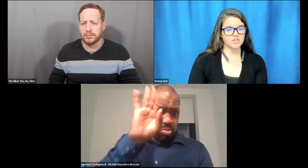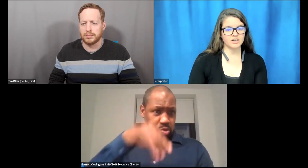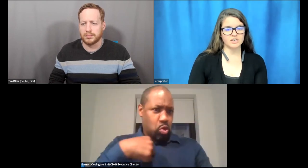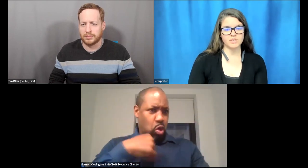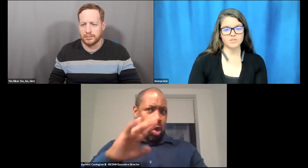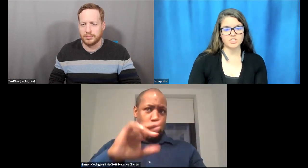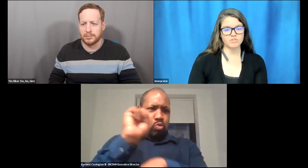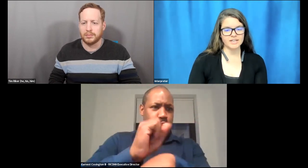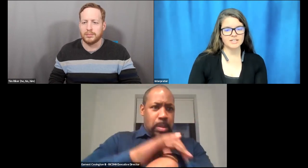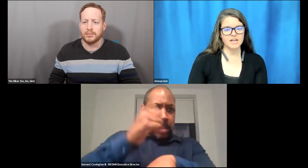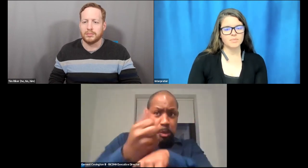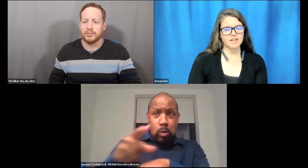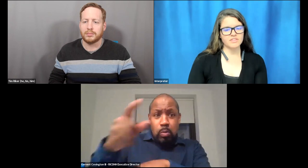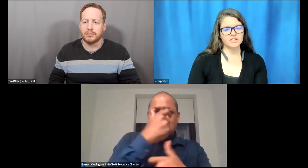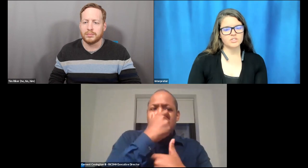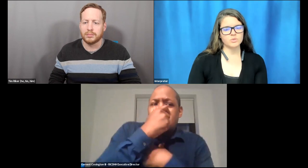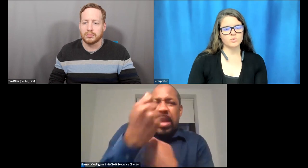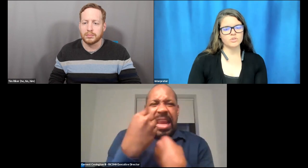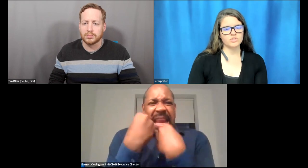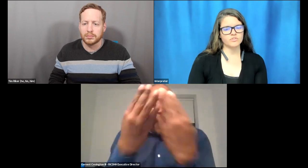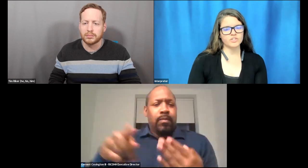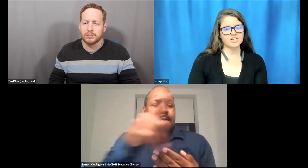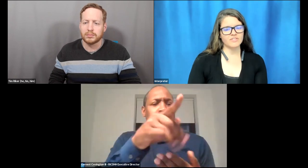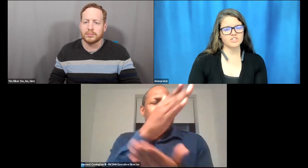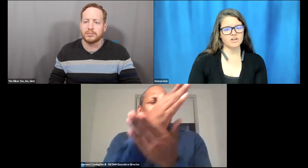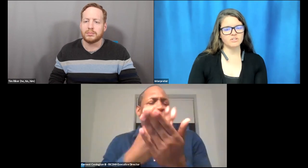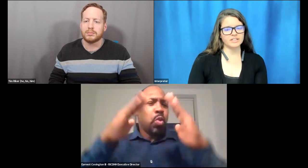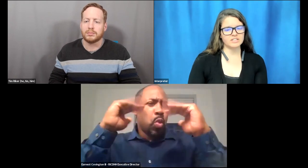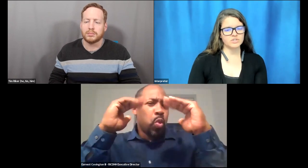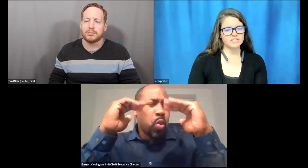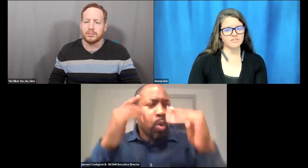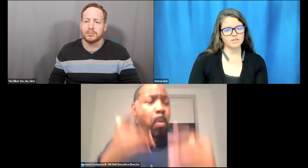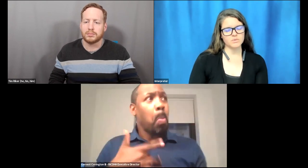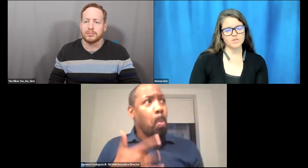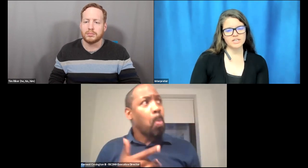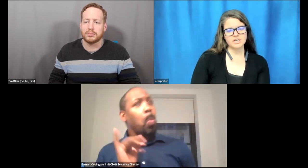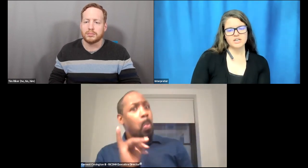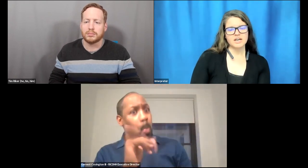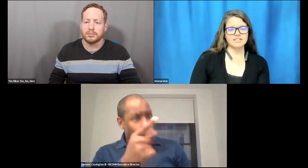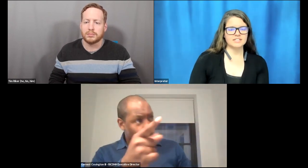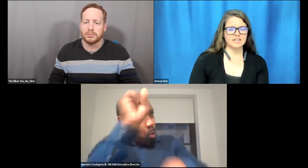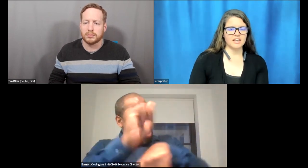starting a committee is great, but I think to first get the general interest of the community and see